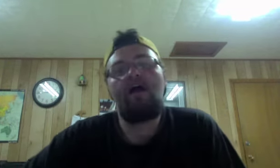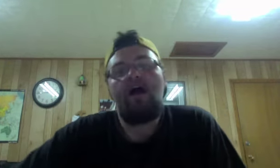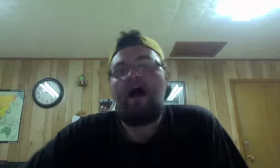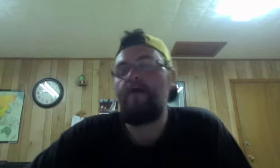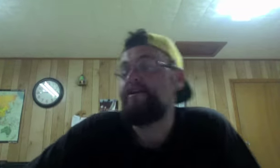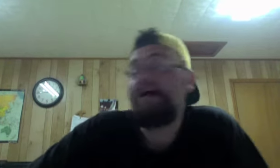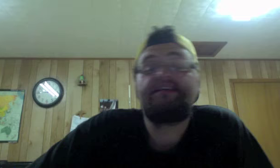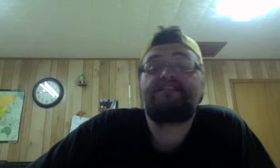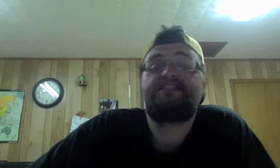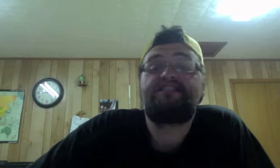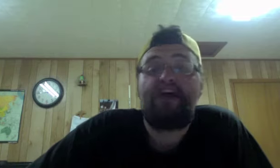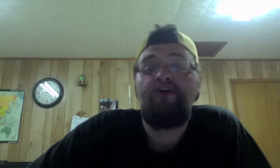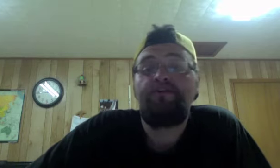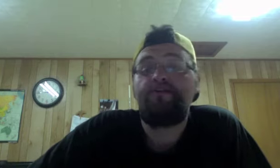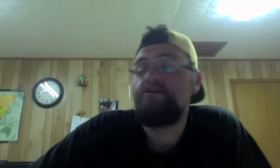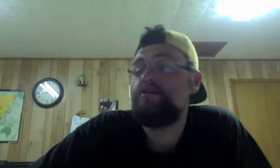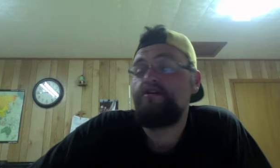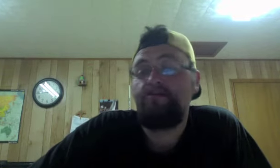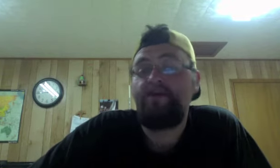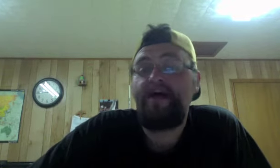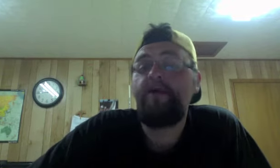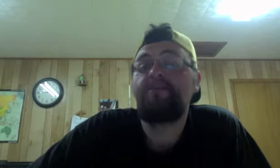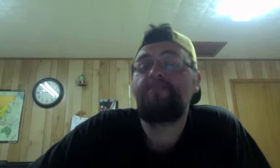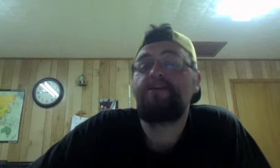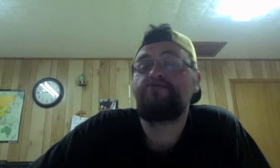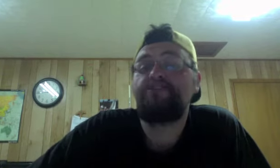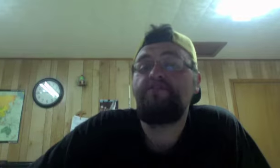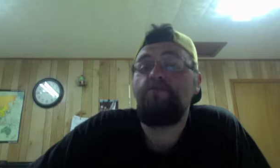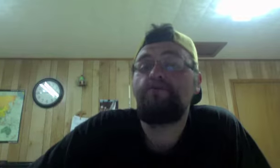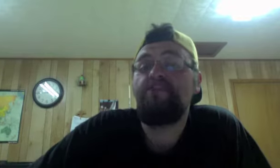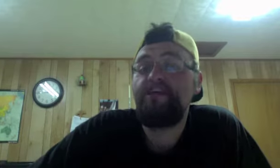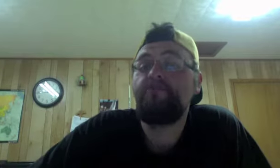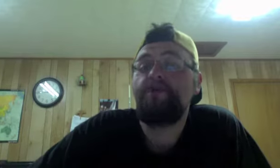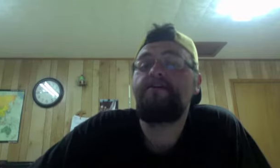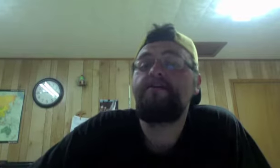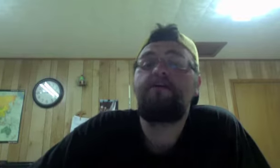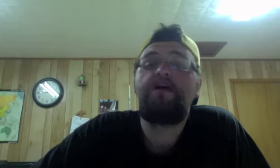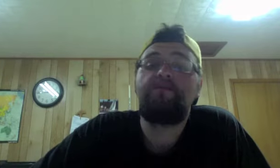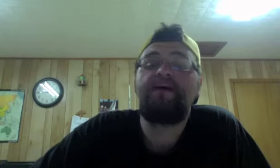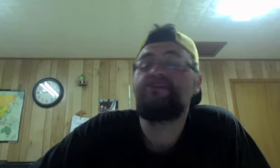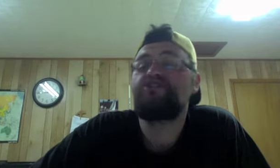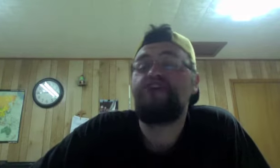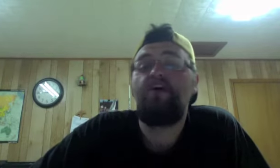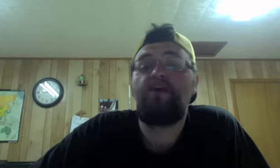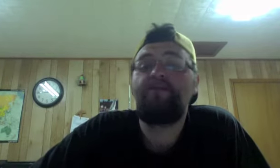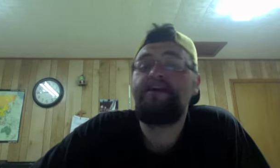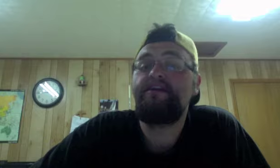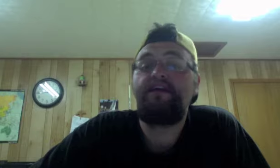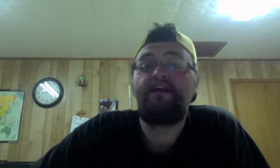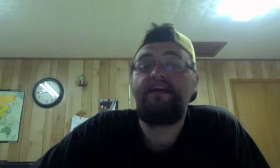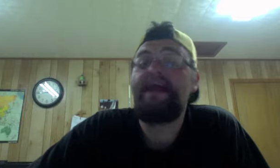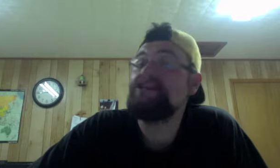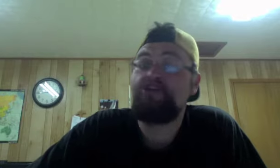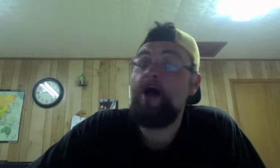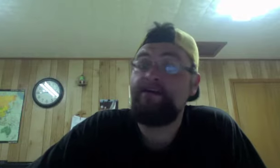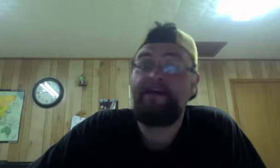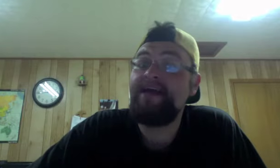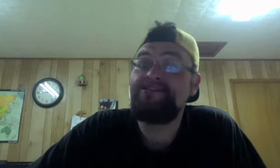I mean that is a stellar right that might be the best receiving core in the league right there. I that is stellar I mean you can't stop you can't stop